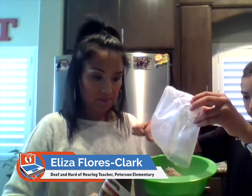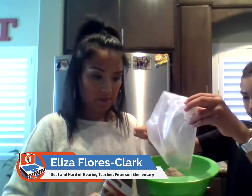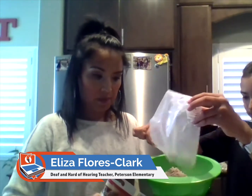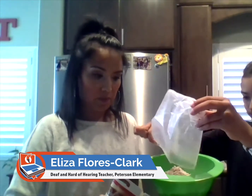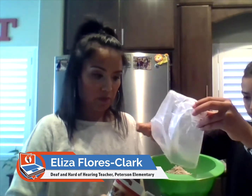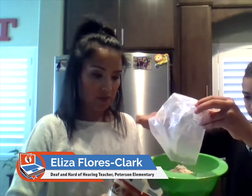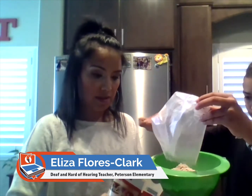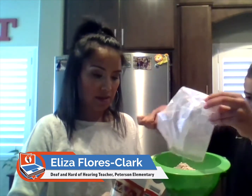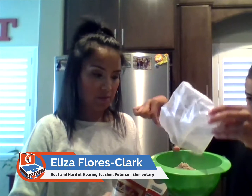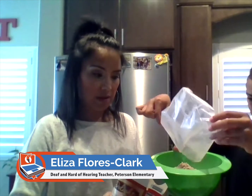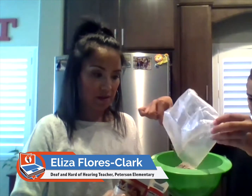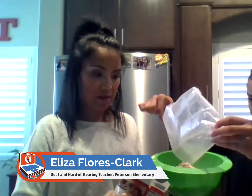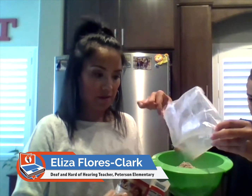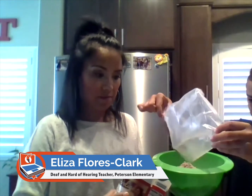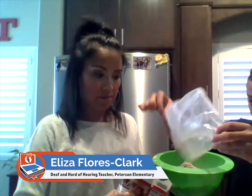Let me put that back in here.